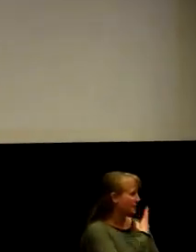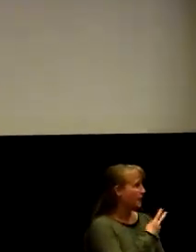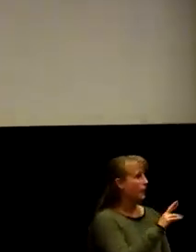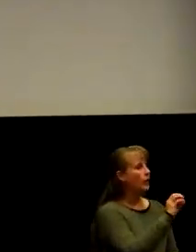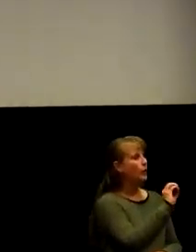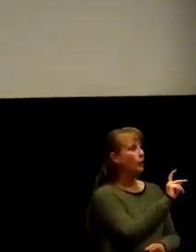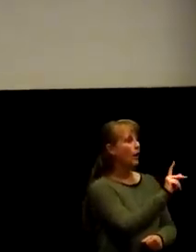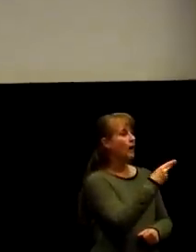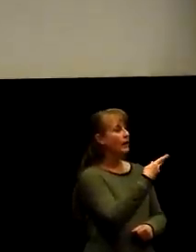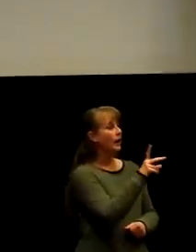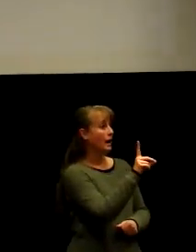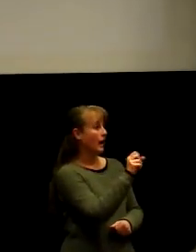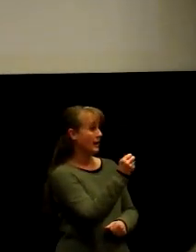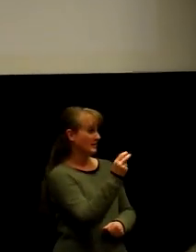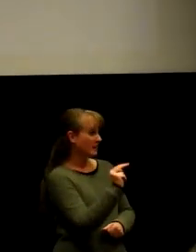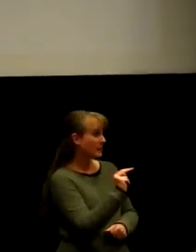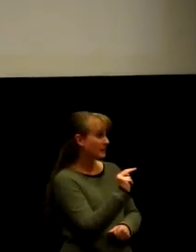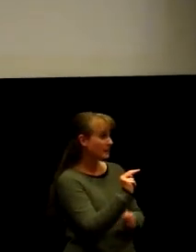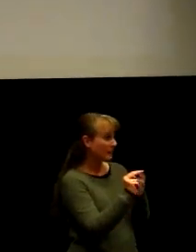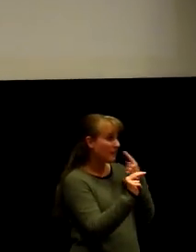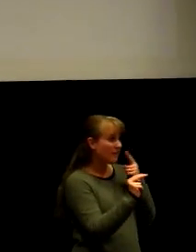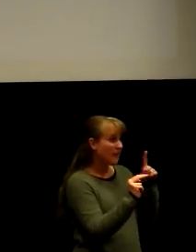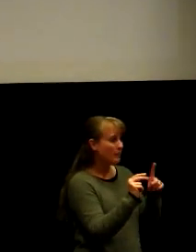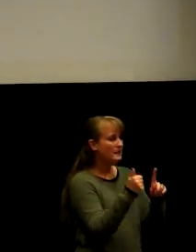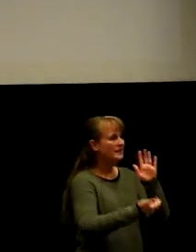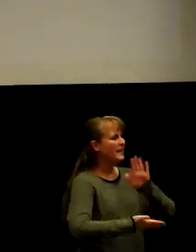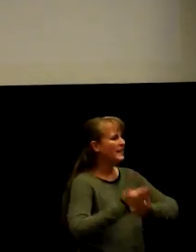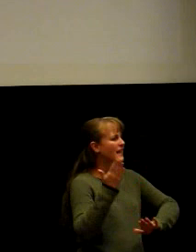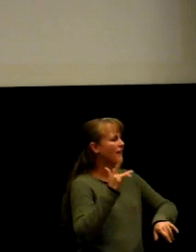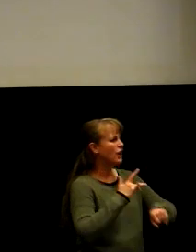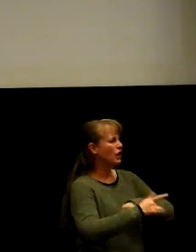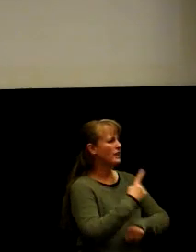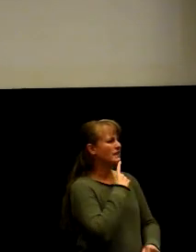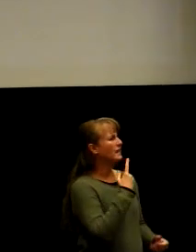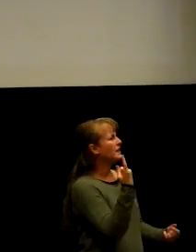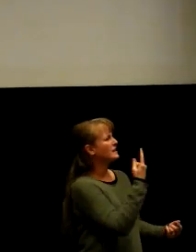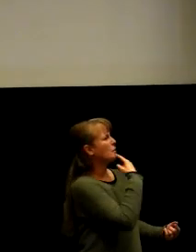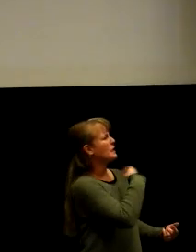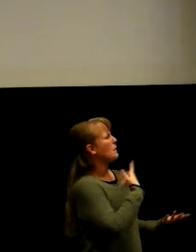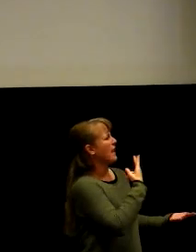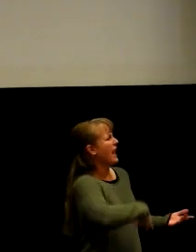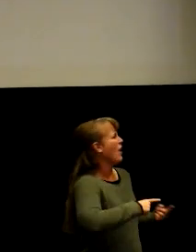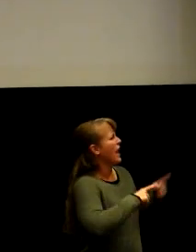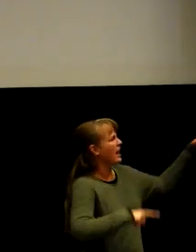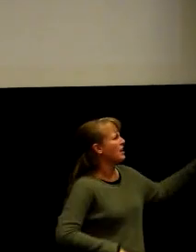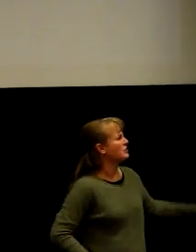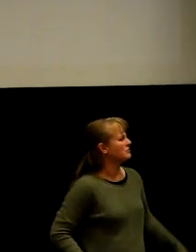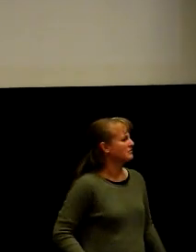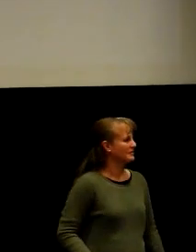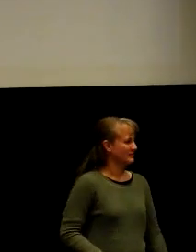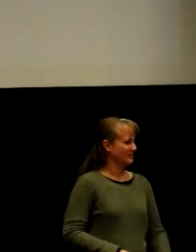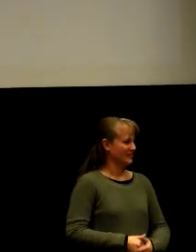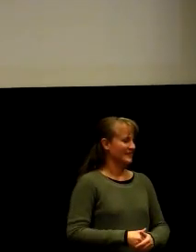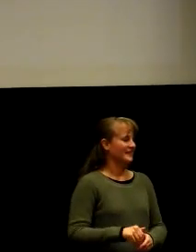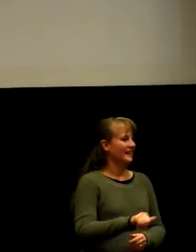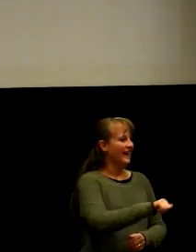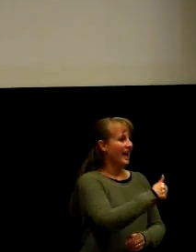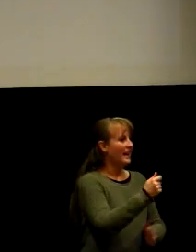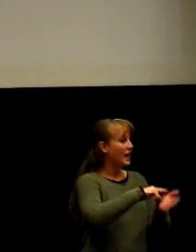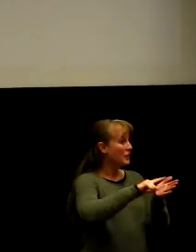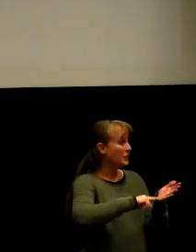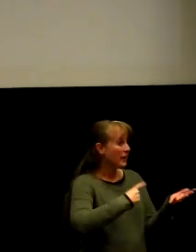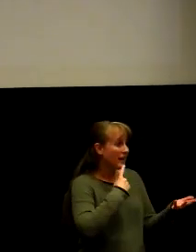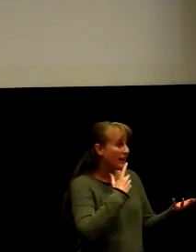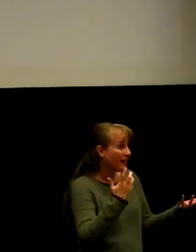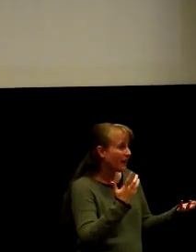Rock Hudson apparently was one of the ones that left early. He said, "Can someone tell me what the hell this is all about?" Another critic